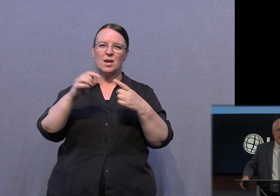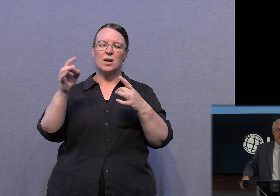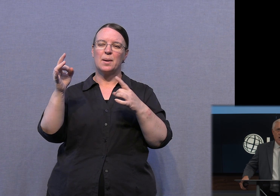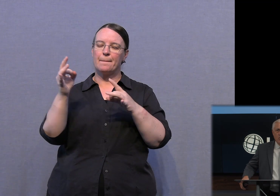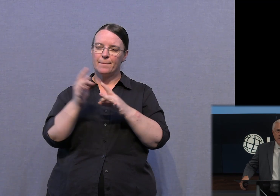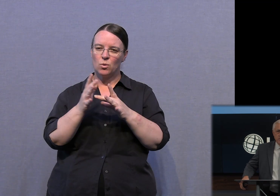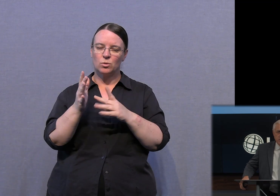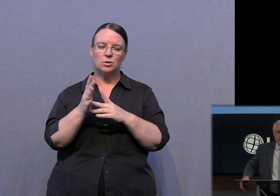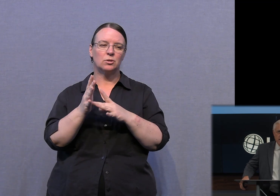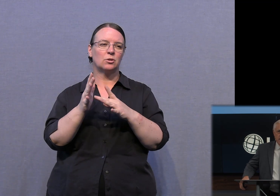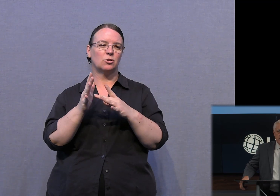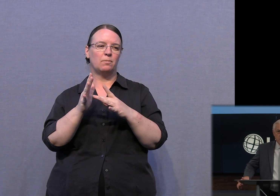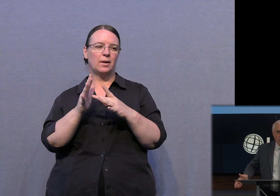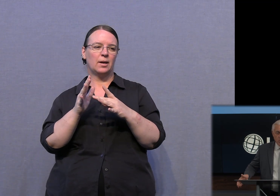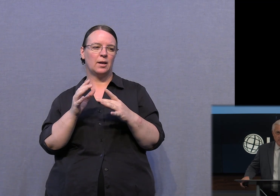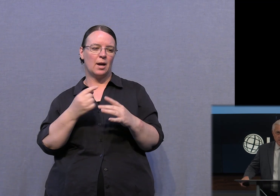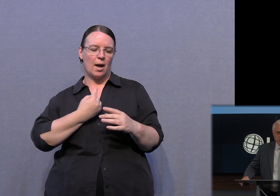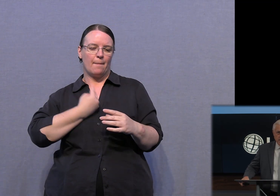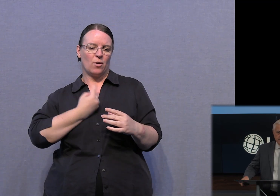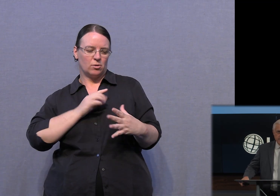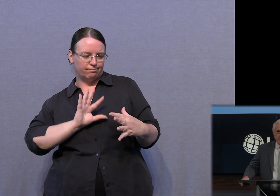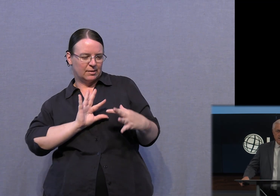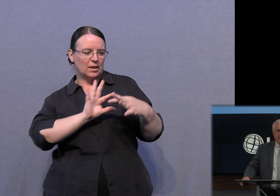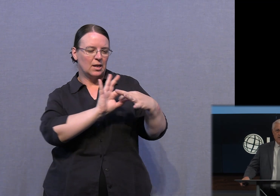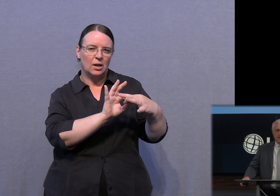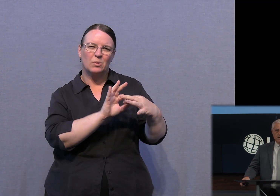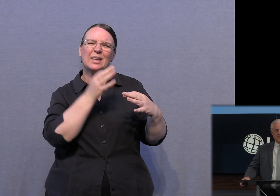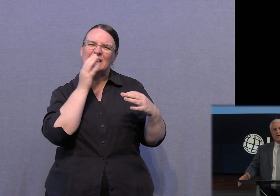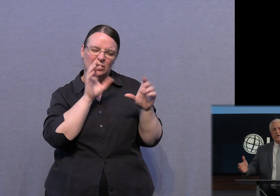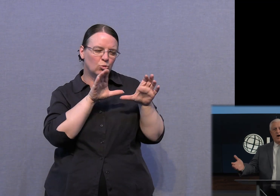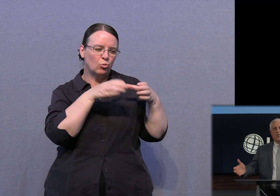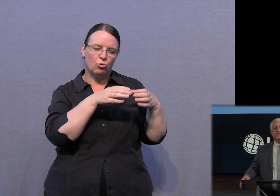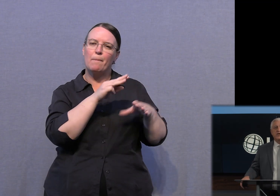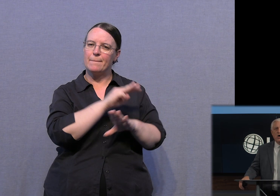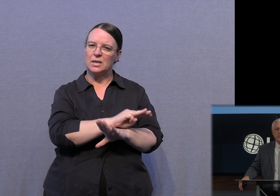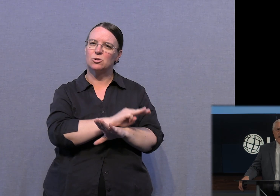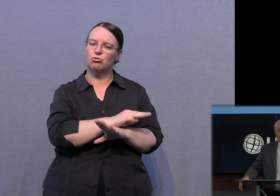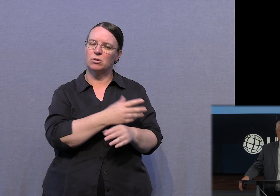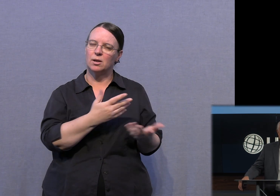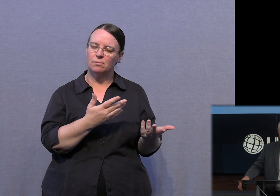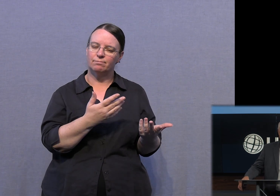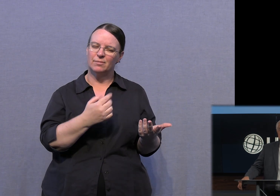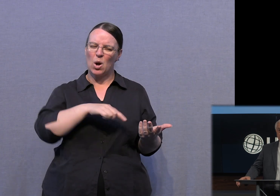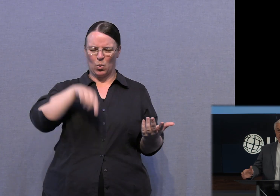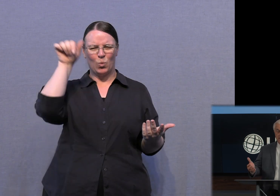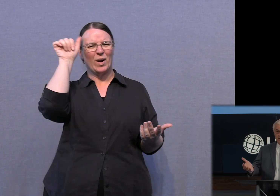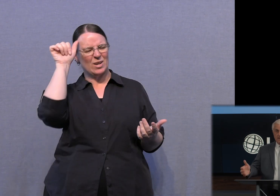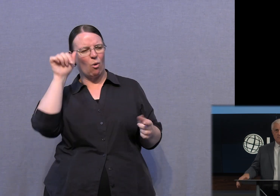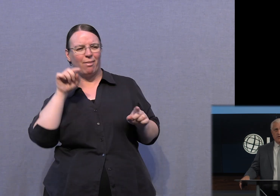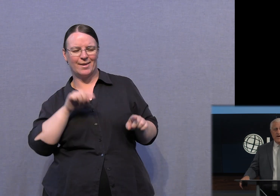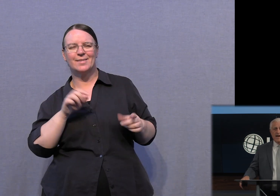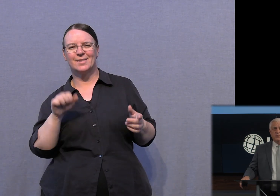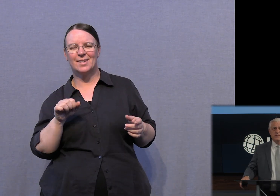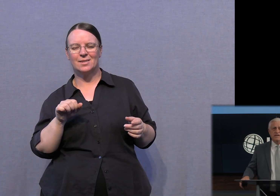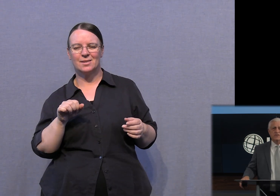connections and home ministry, small group ministry. I think we've always known that to some extent, and indeed, in